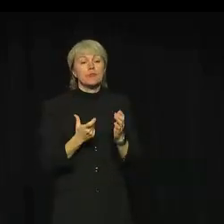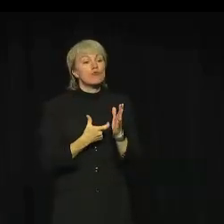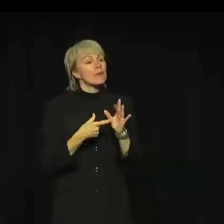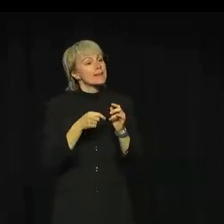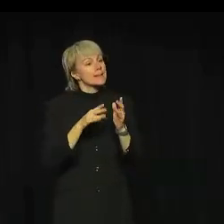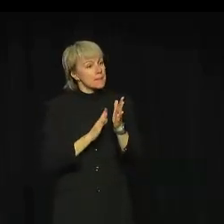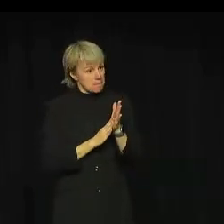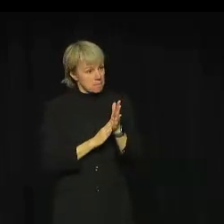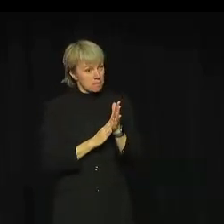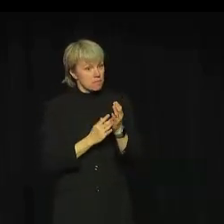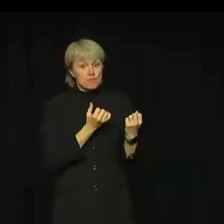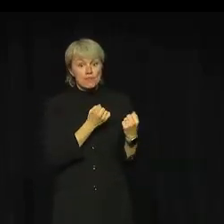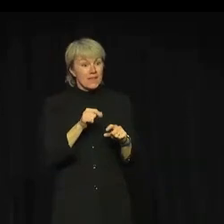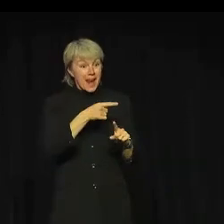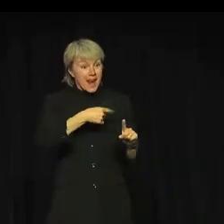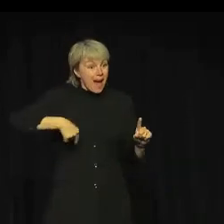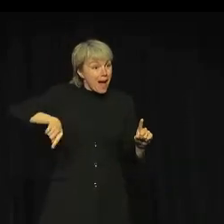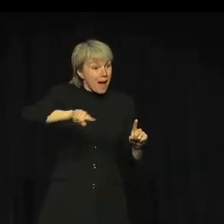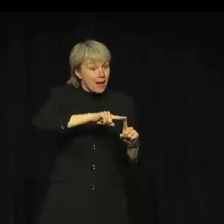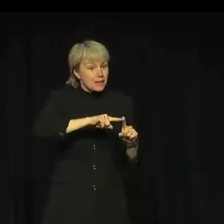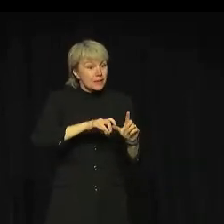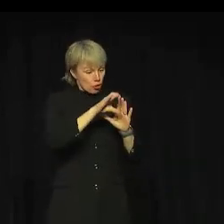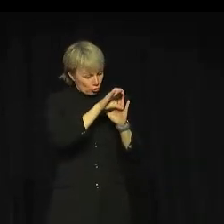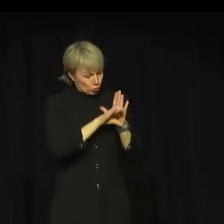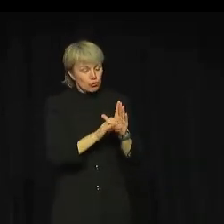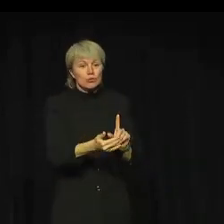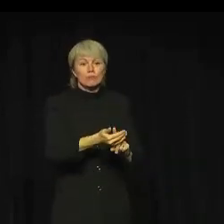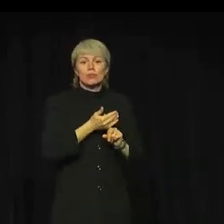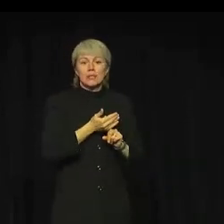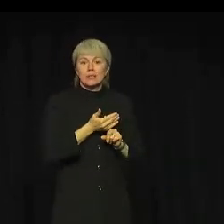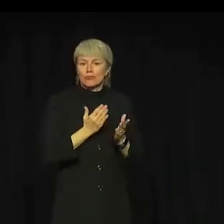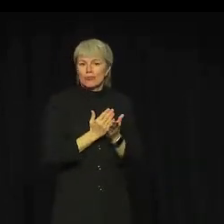us from having constitutionally protected rights.